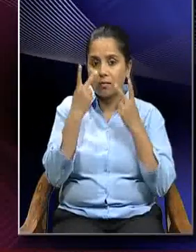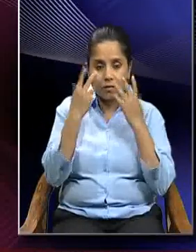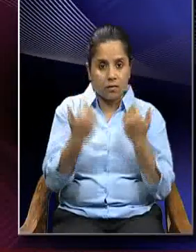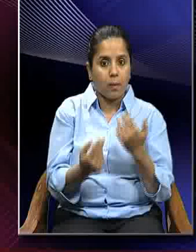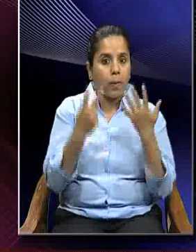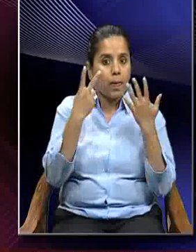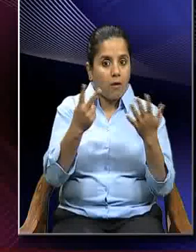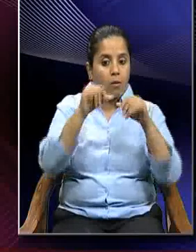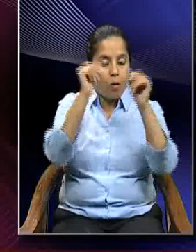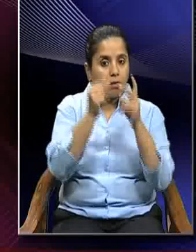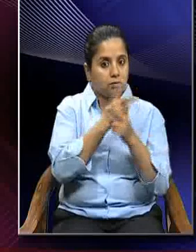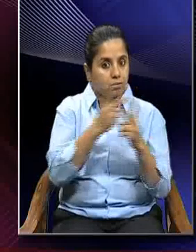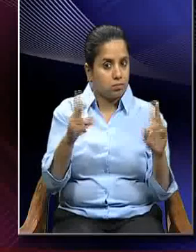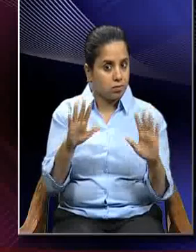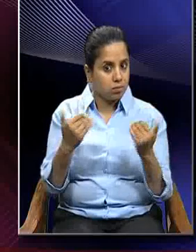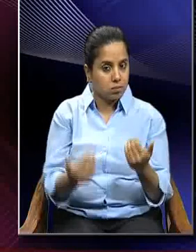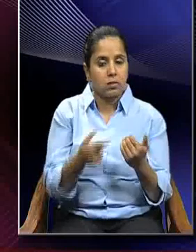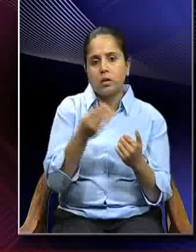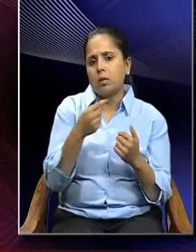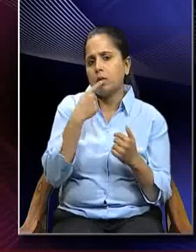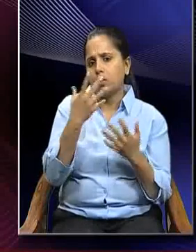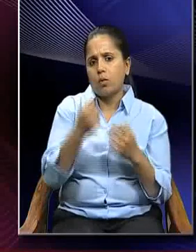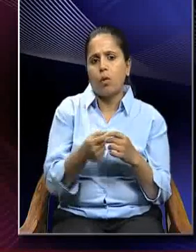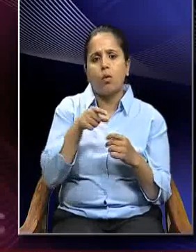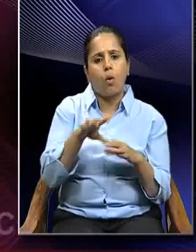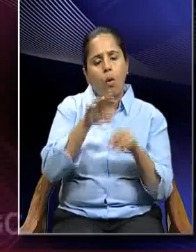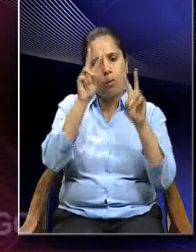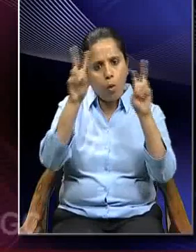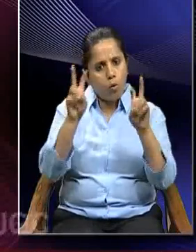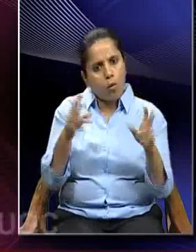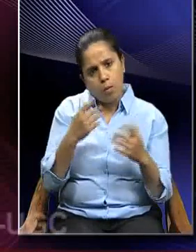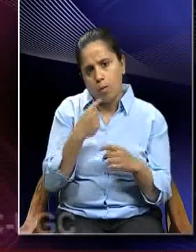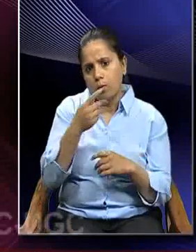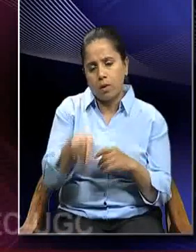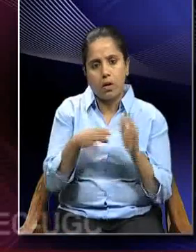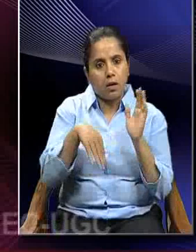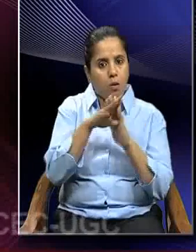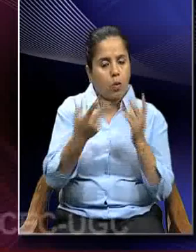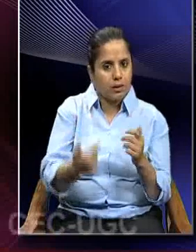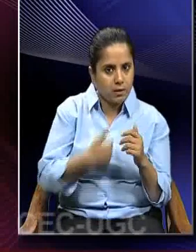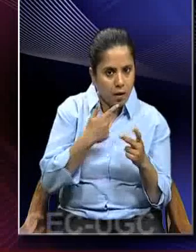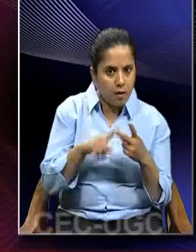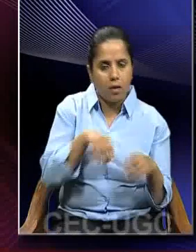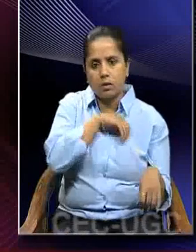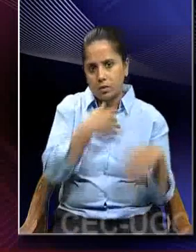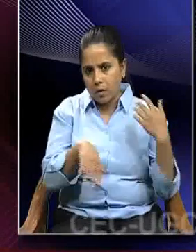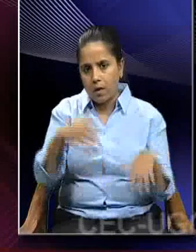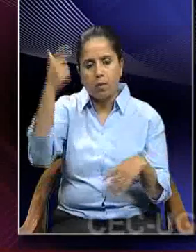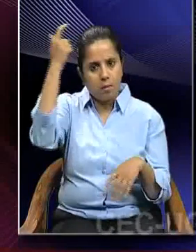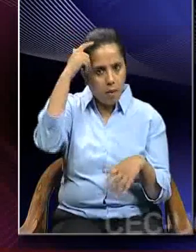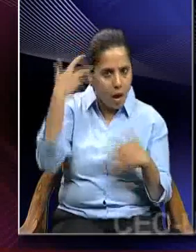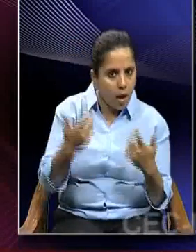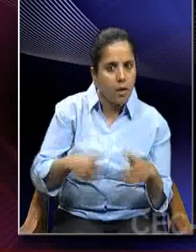7 models, they have something to say on every aspect, whether it is level of self, struggle, mind,